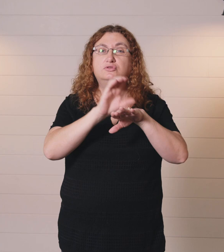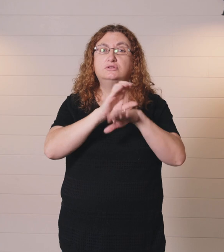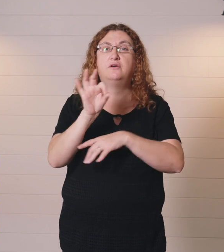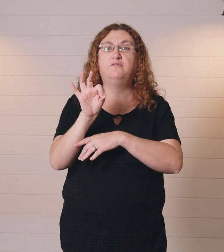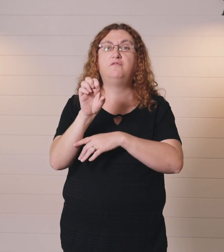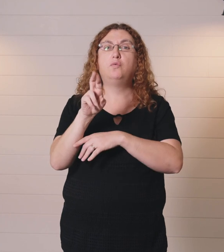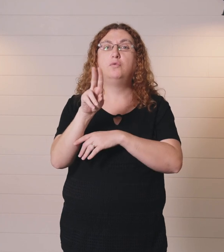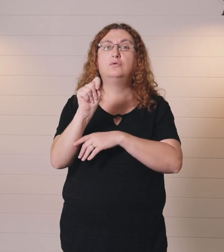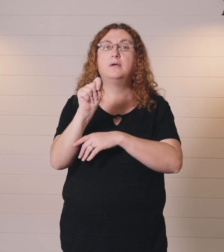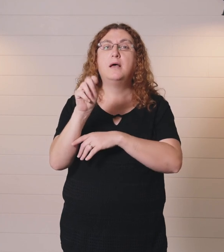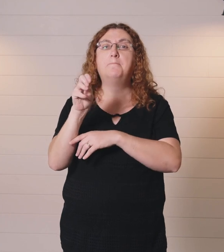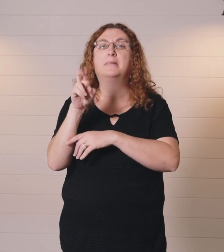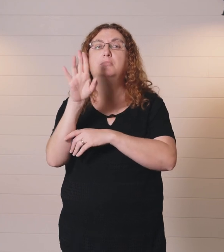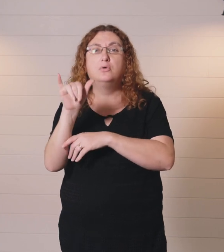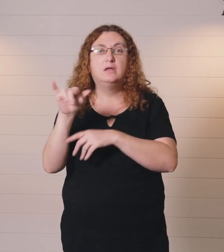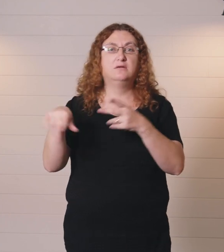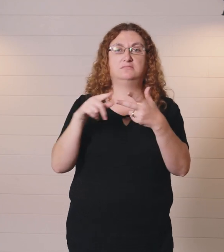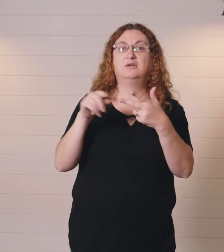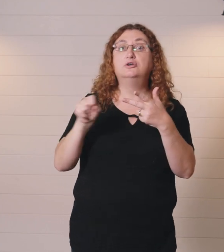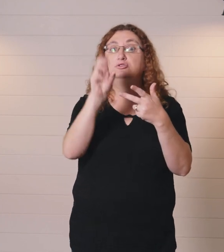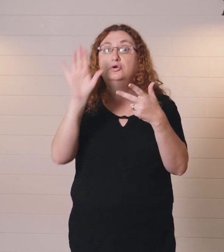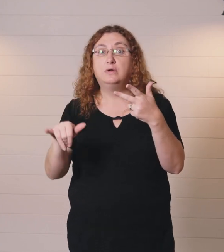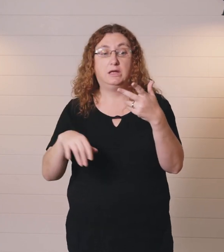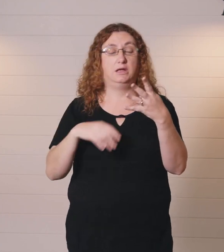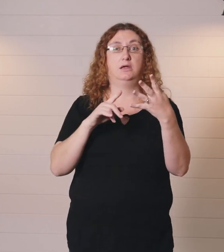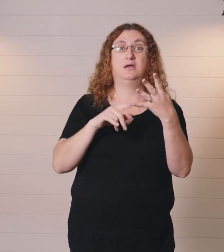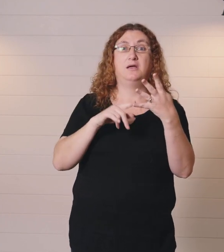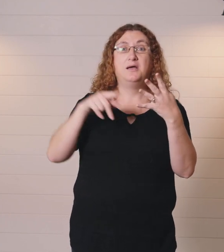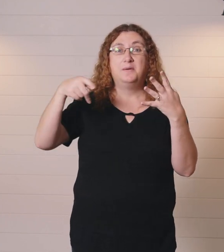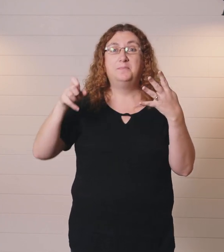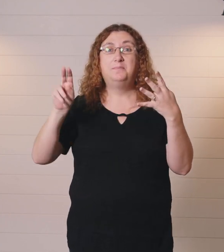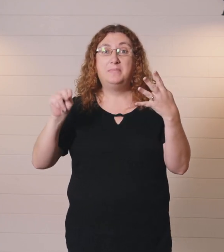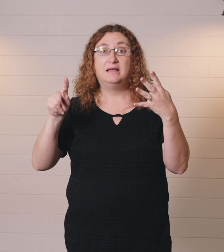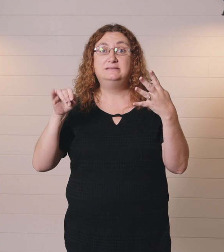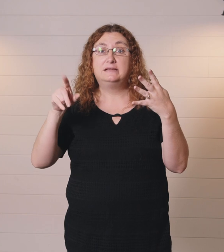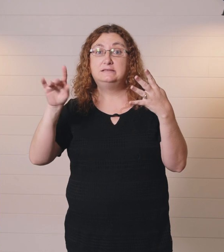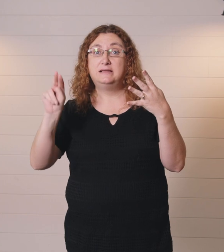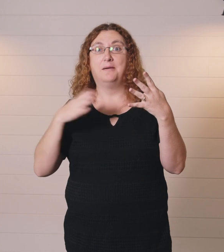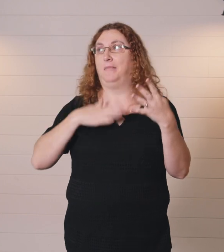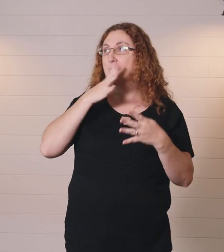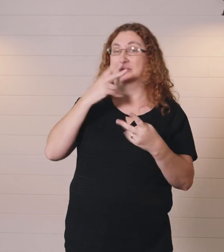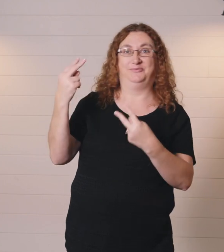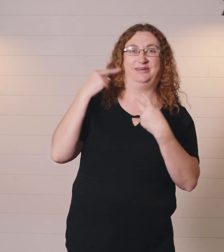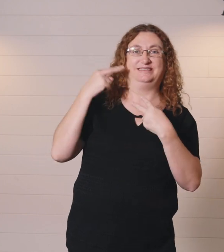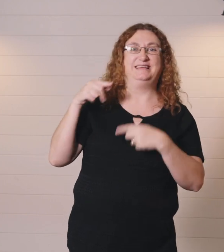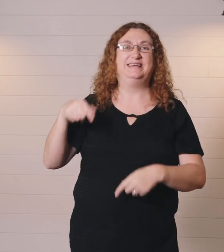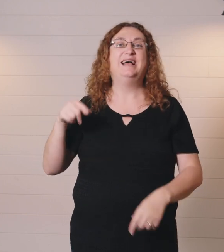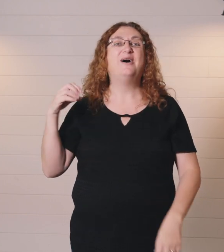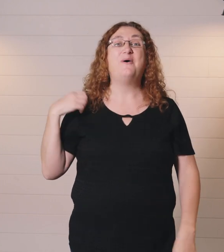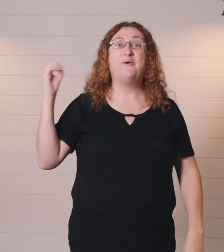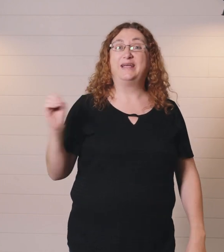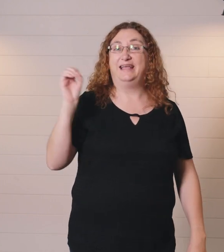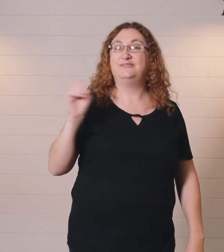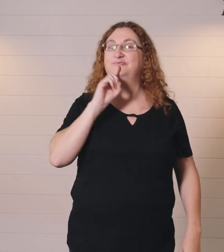that are joining us, Real Life Community Church in Surrey, Wine Press Chapel up in Penticton. Of course, my mother's watching down in Oregon,